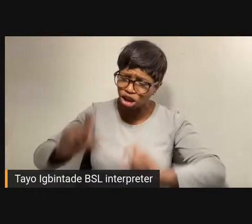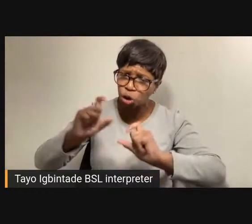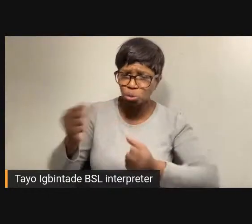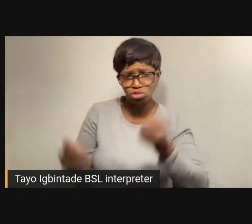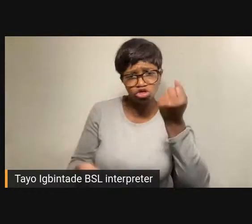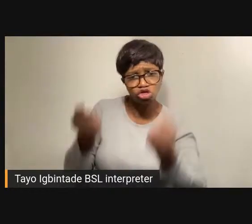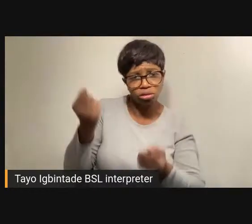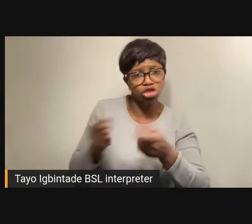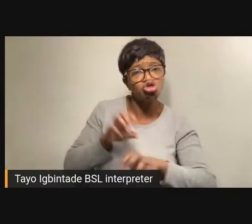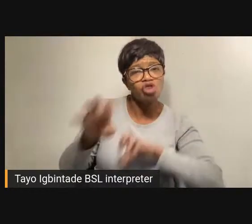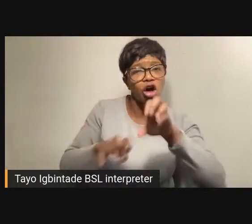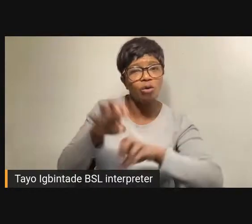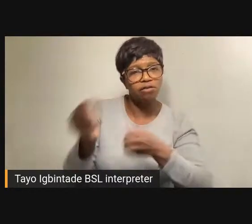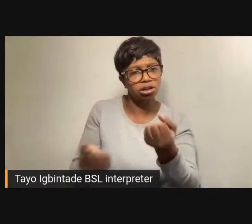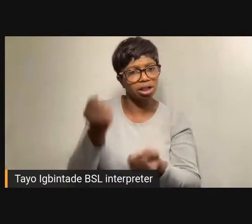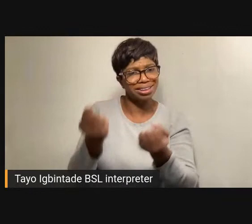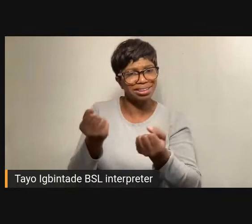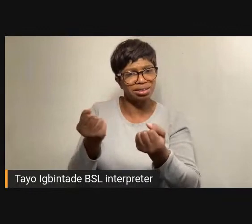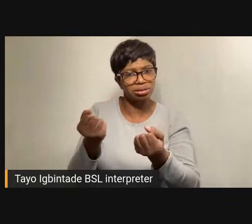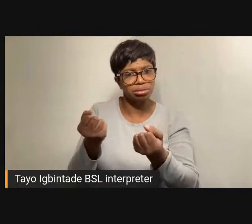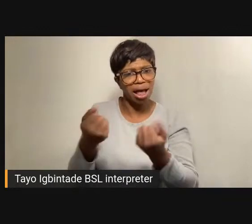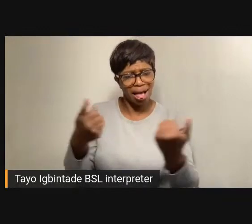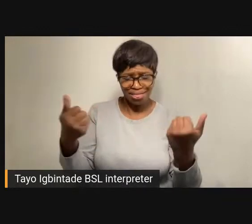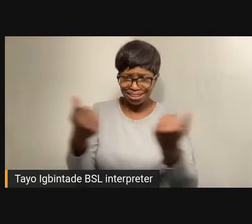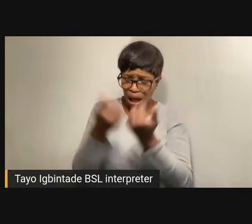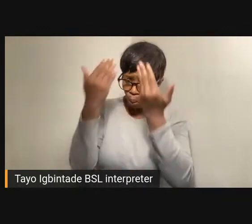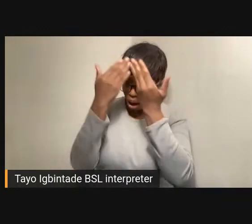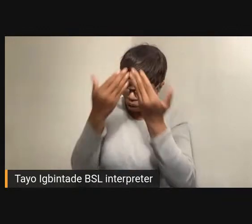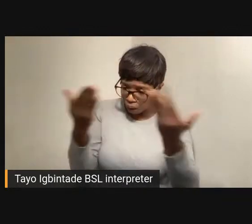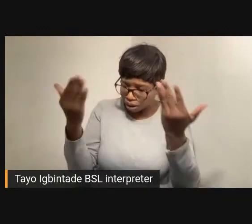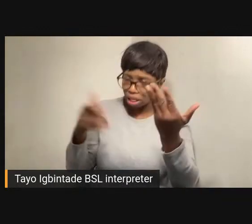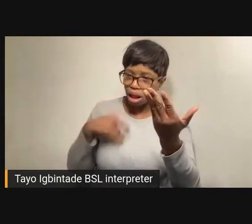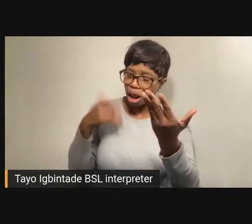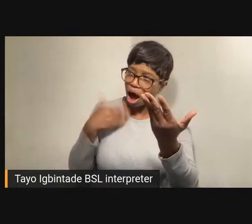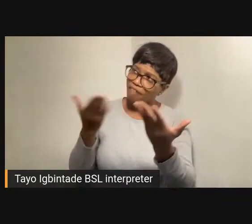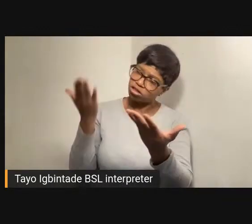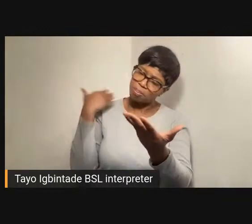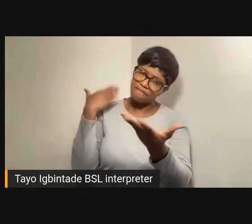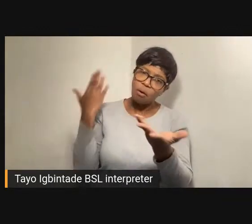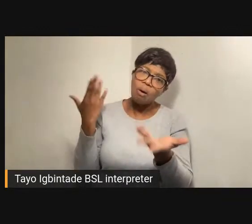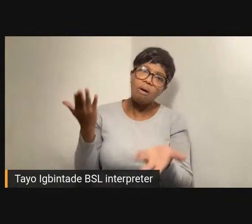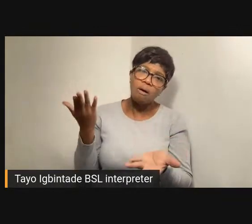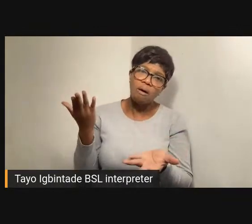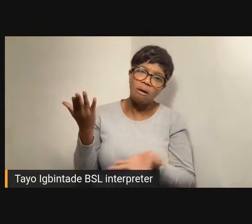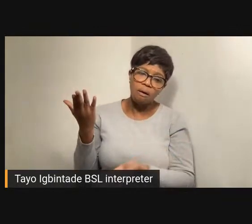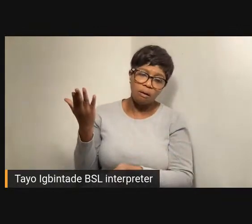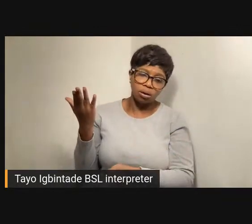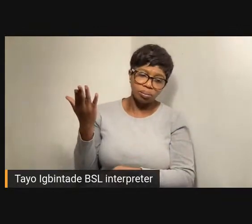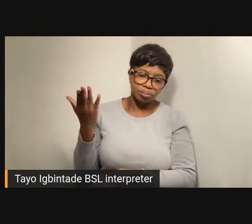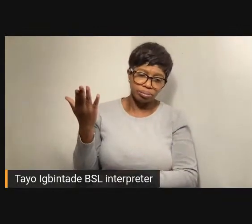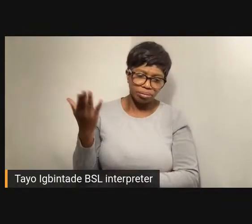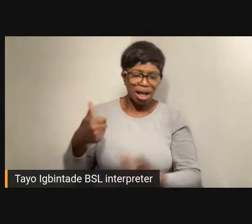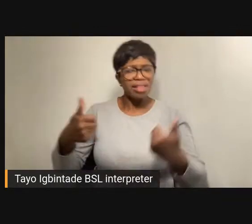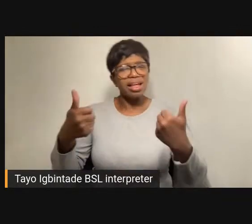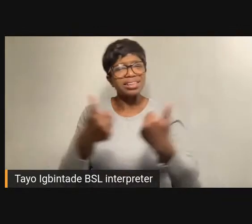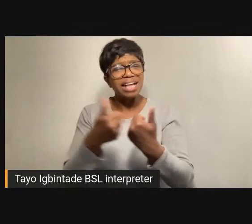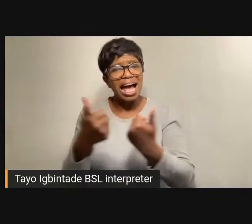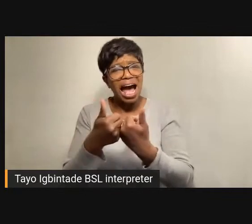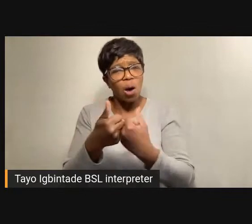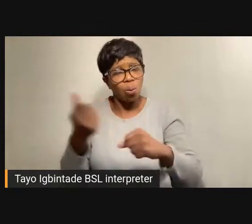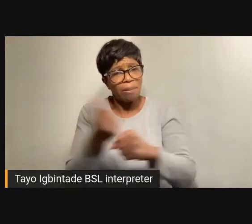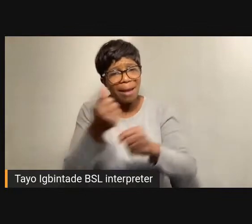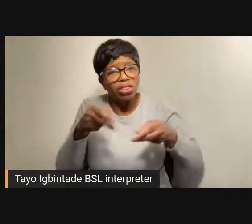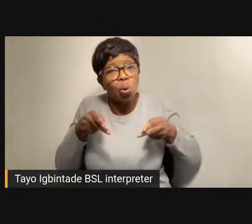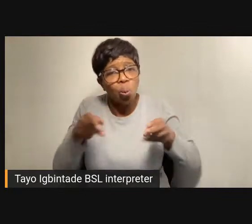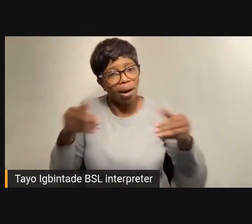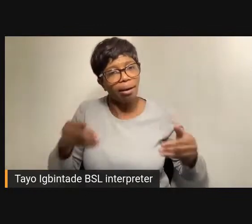just. That is how we honor the lives that have gone before us. That is how we pave the way